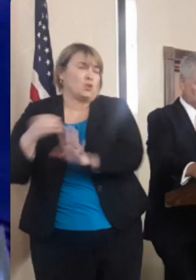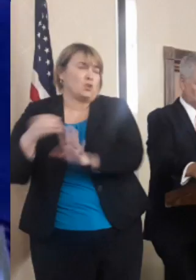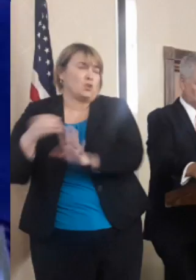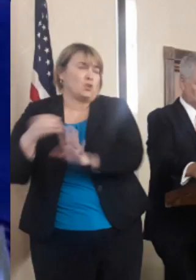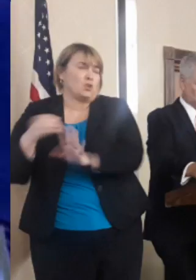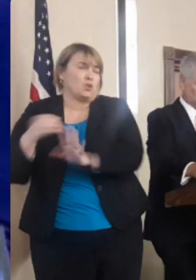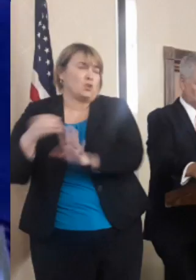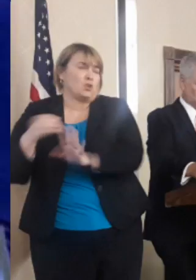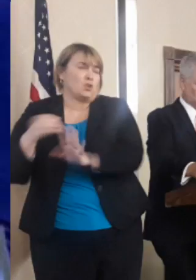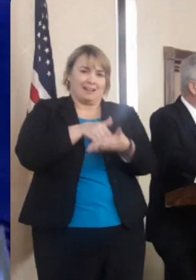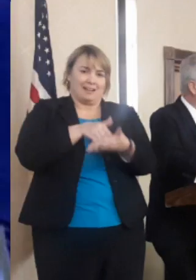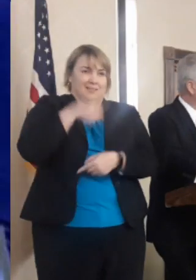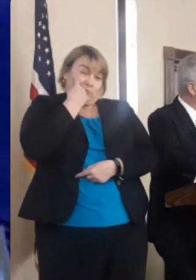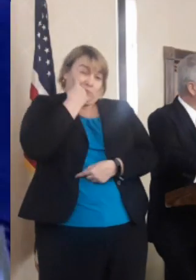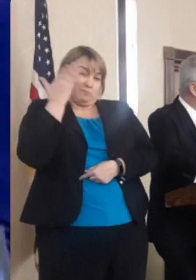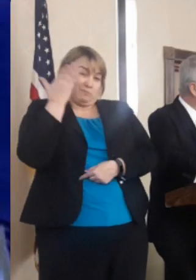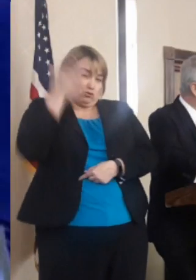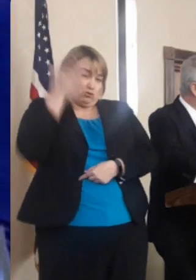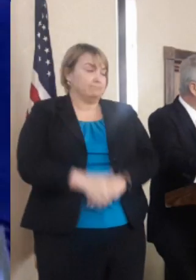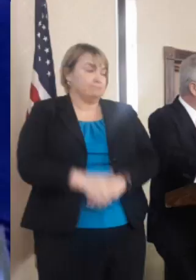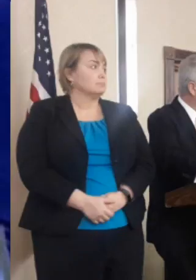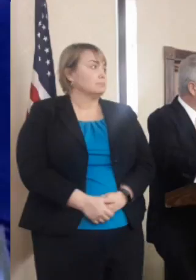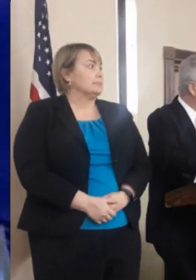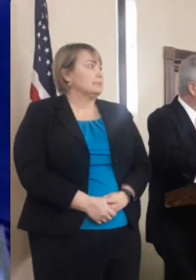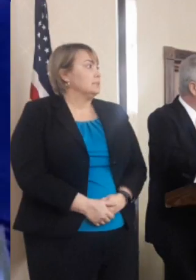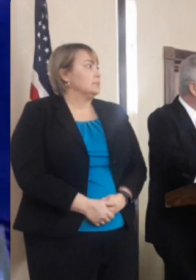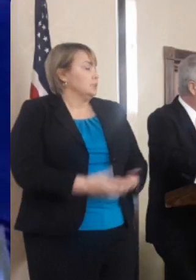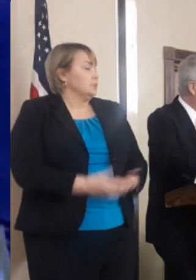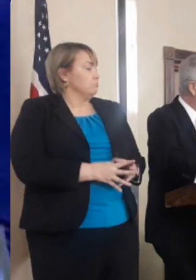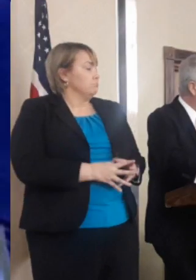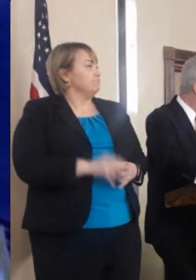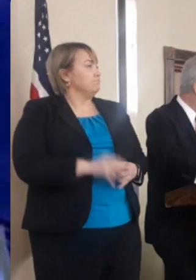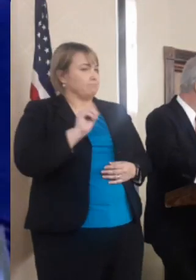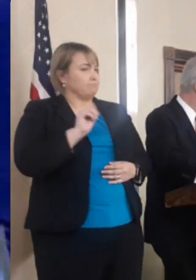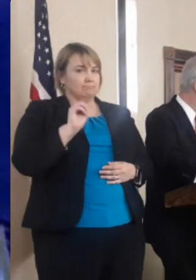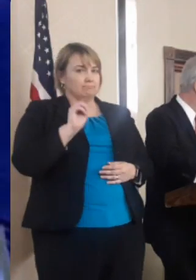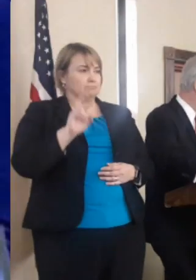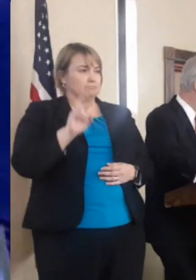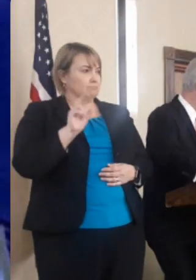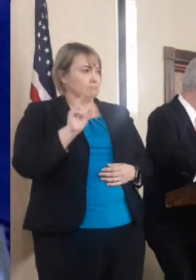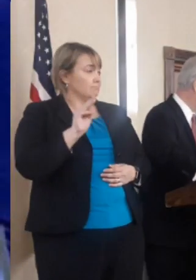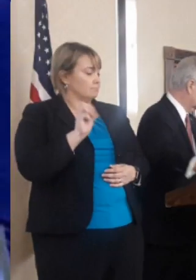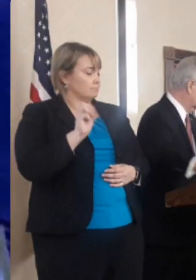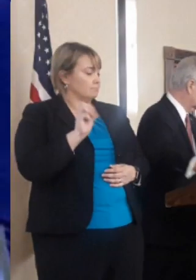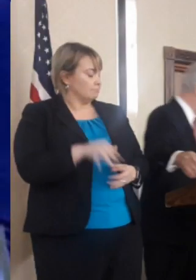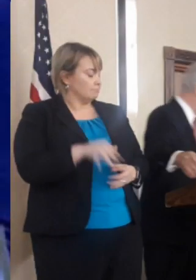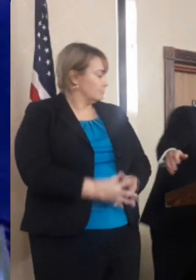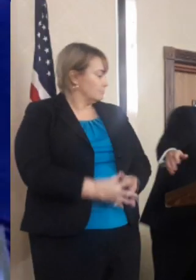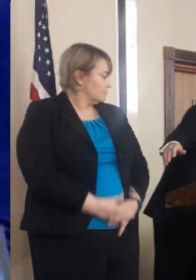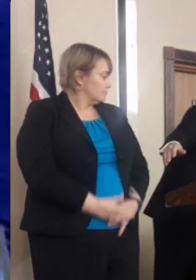So, Mr. Ramsey, if I could ask a question, how does striking